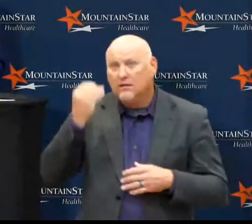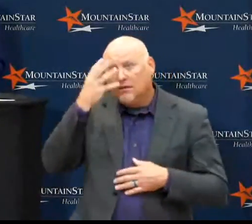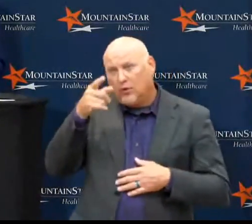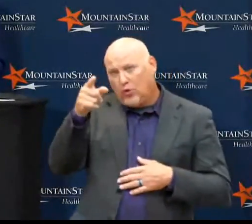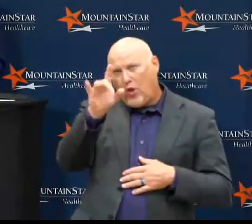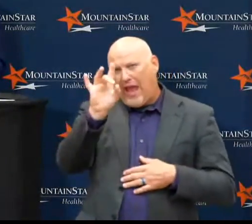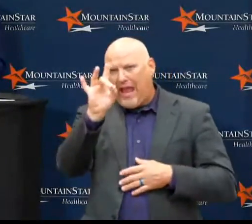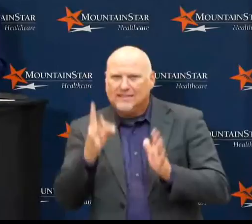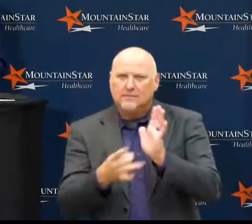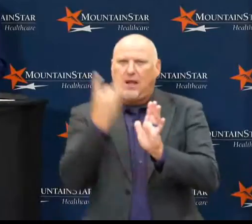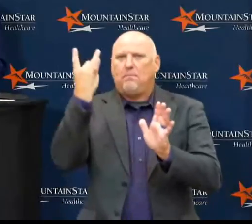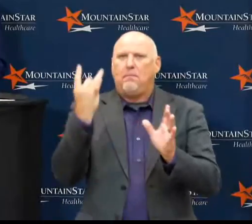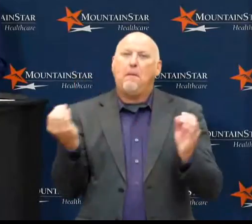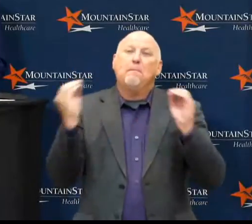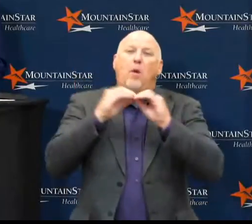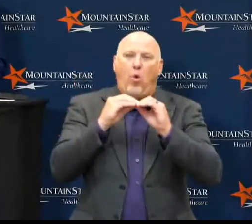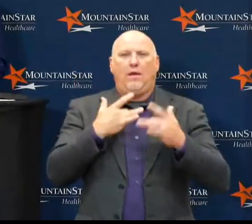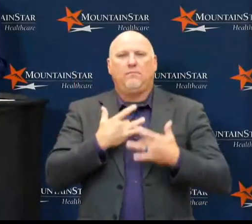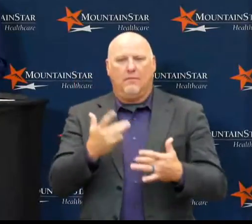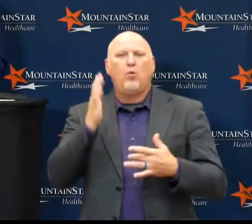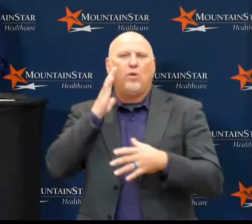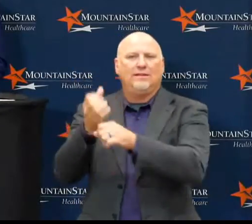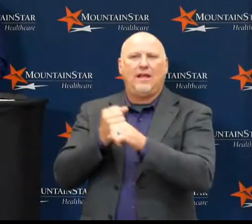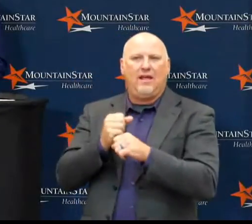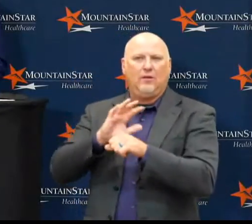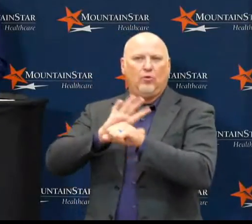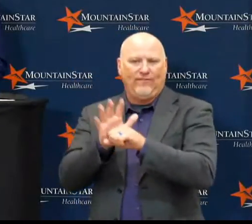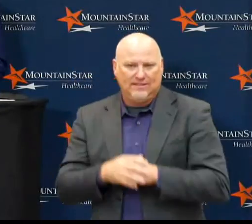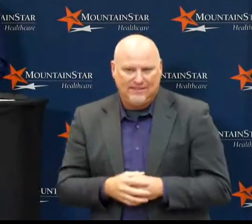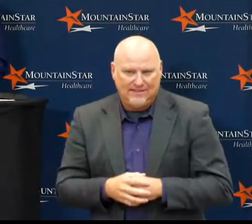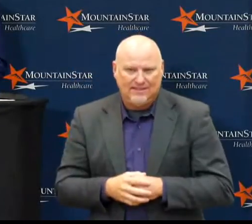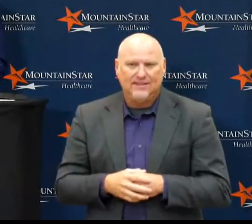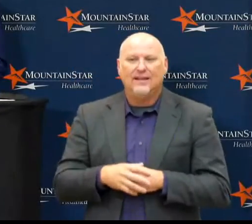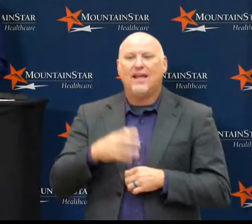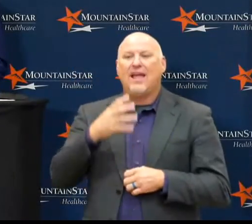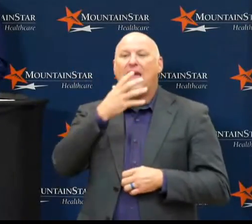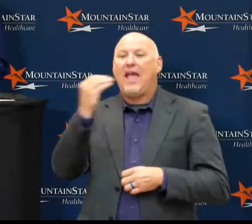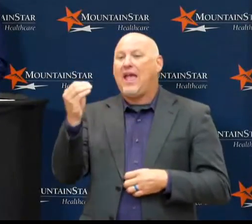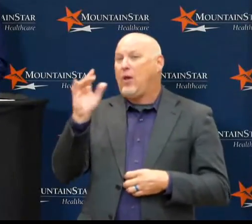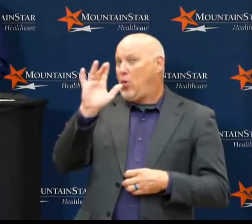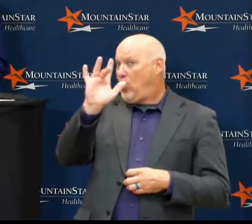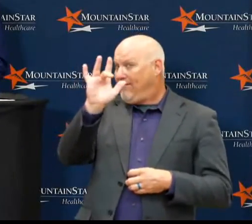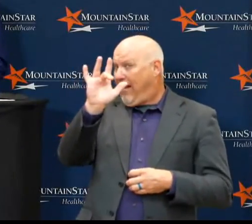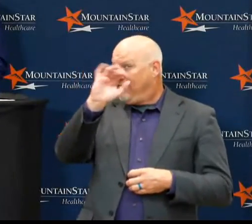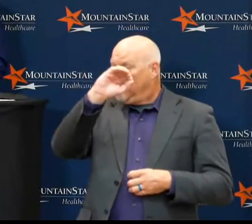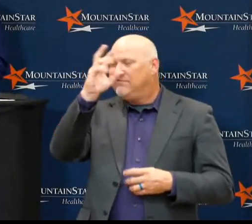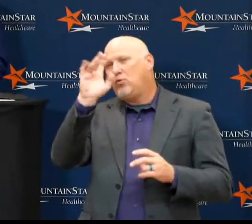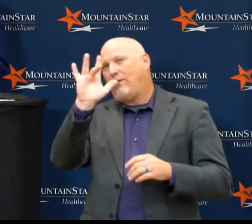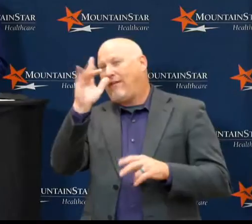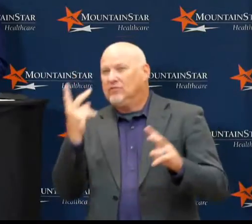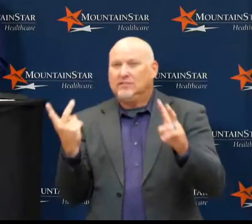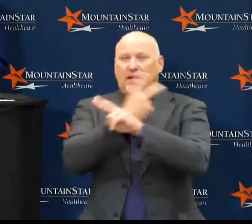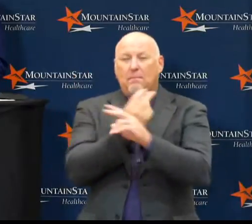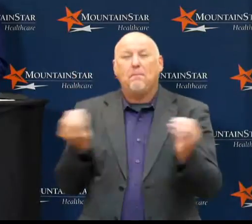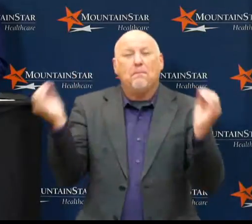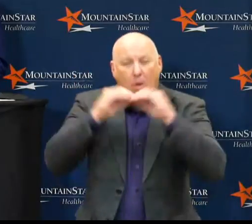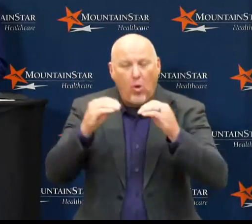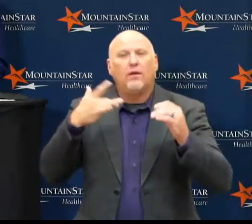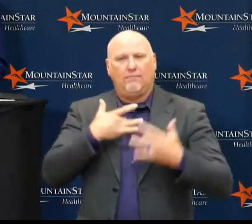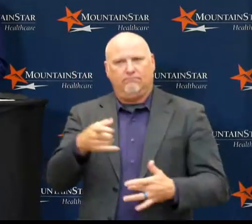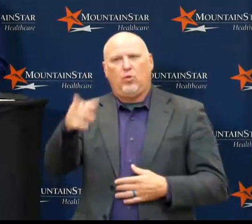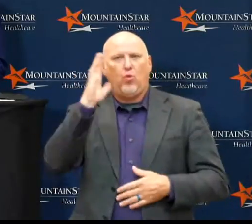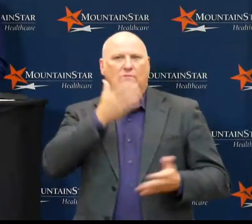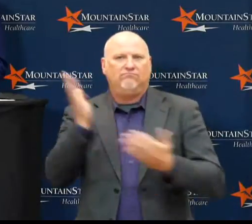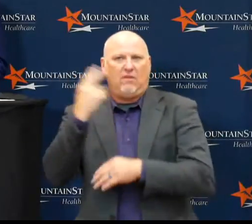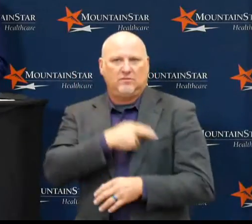times more likely to be hospitalized and 24 times more likely to die from COVID than